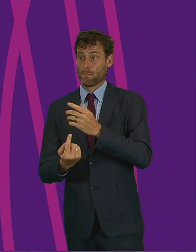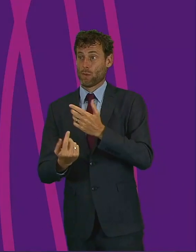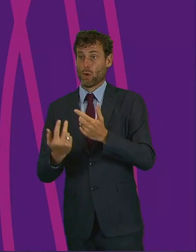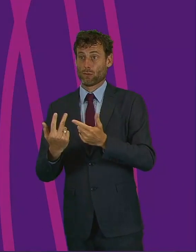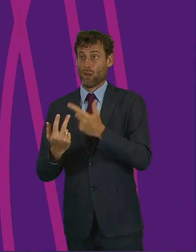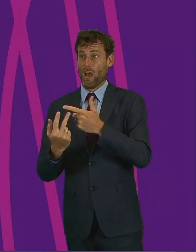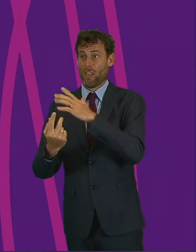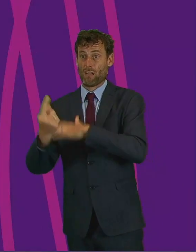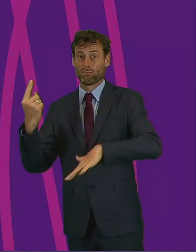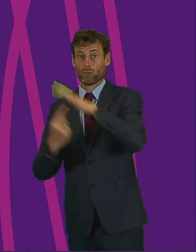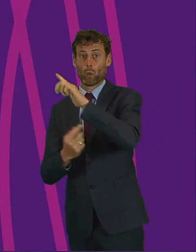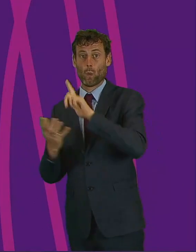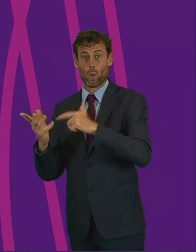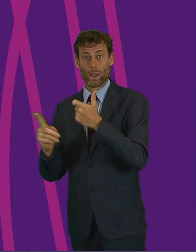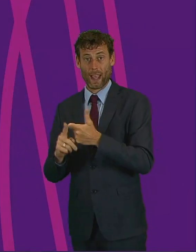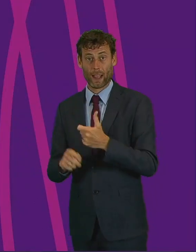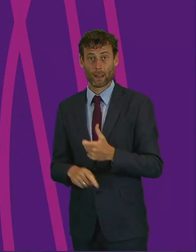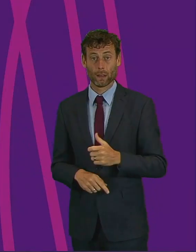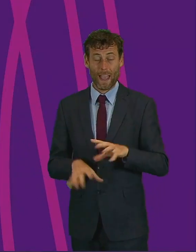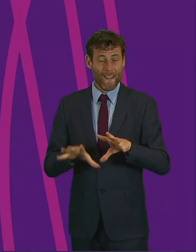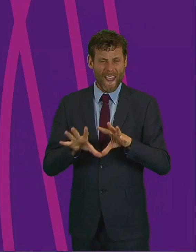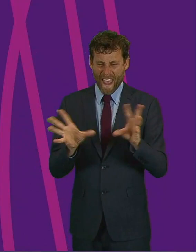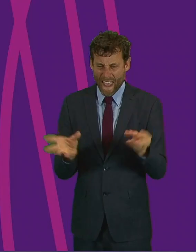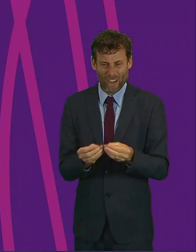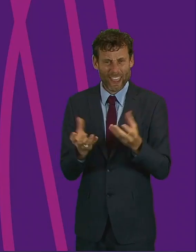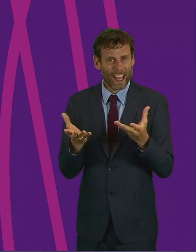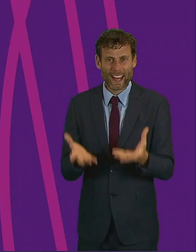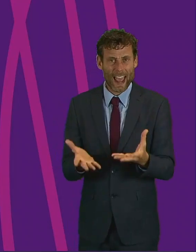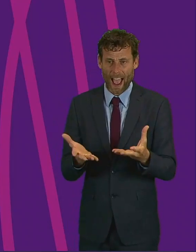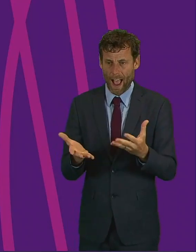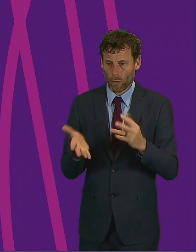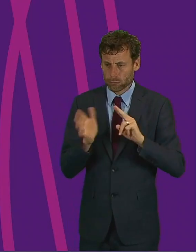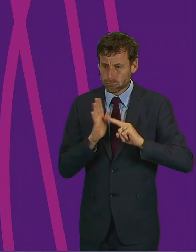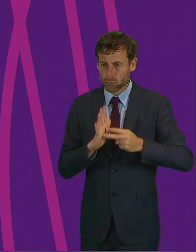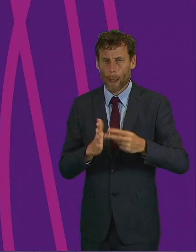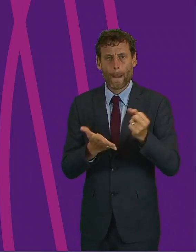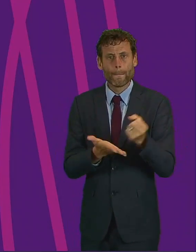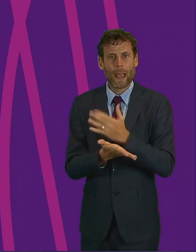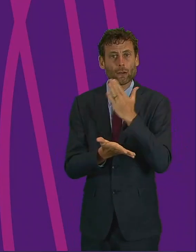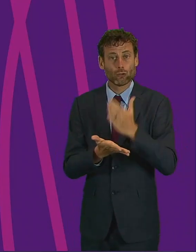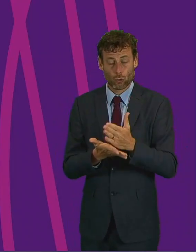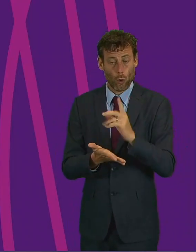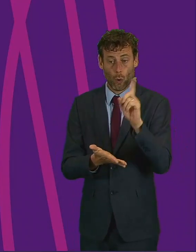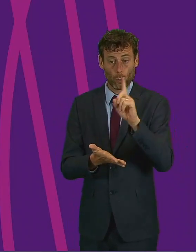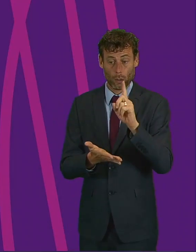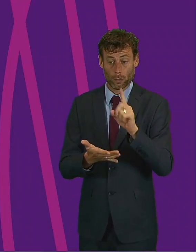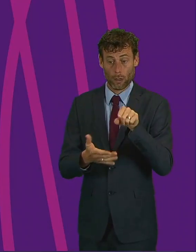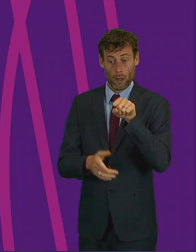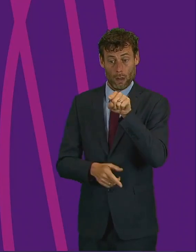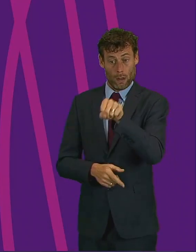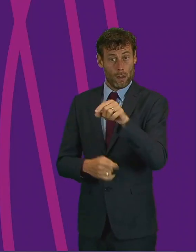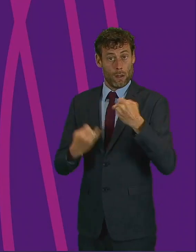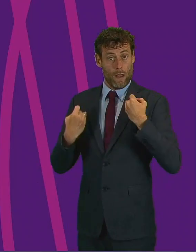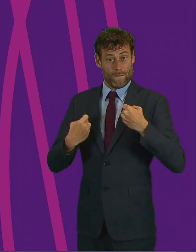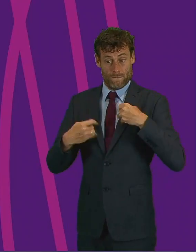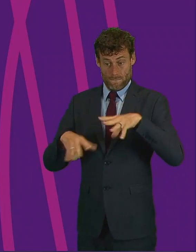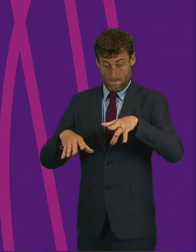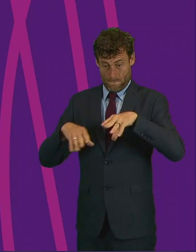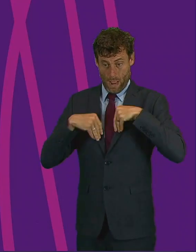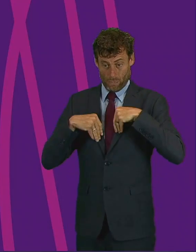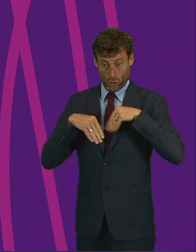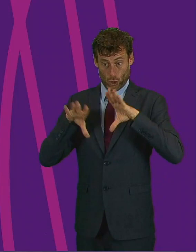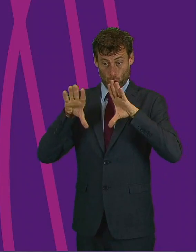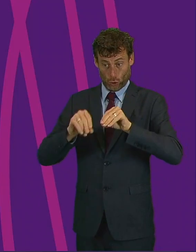But everything we do right now is around making sure that we are suppressing this virus and avoiding, as far as